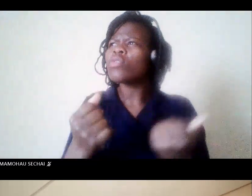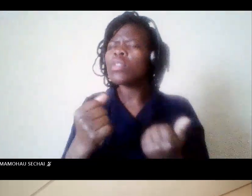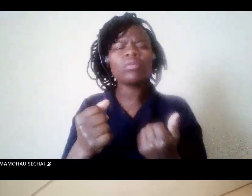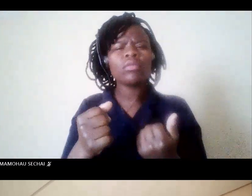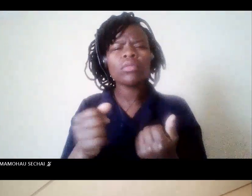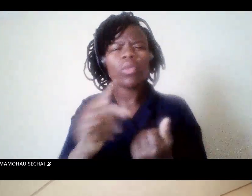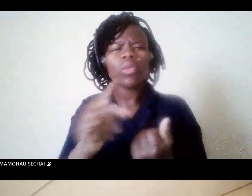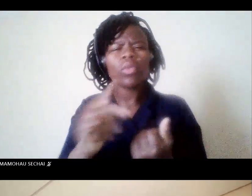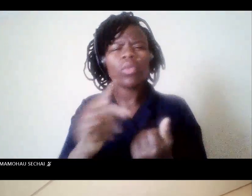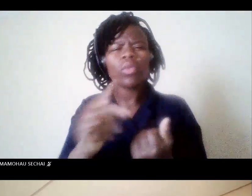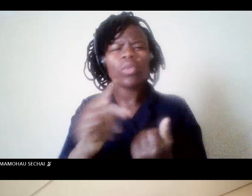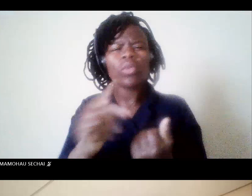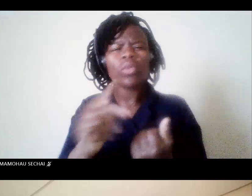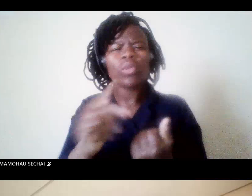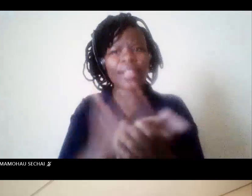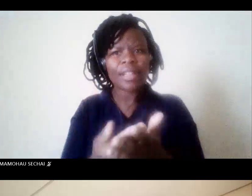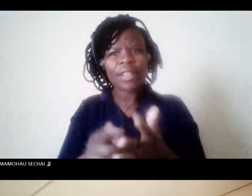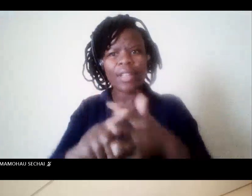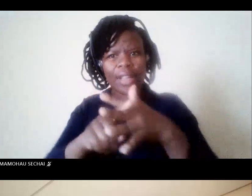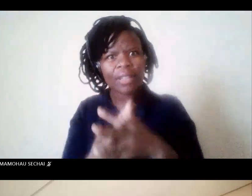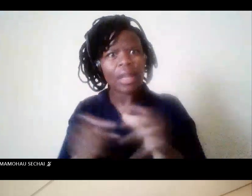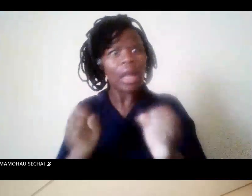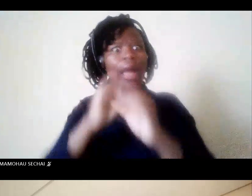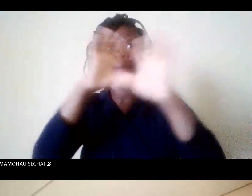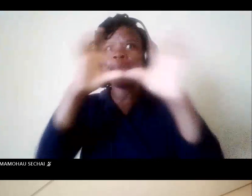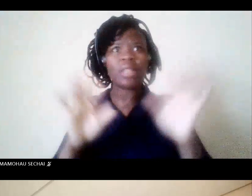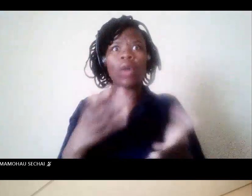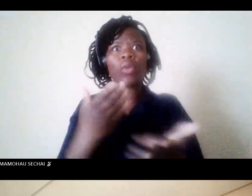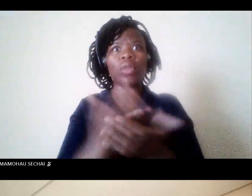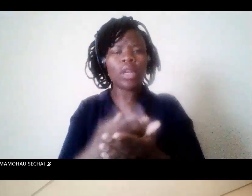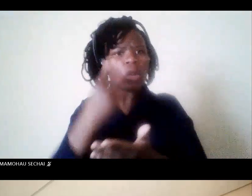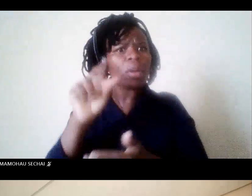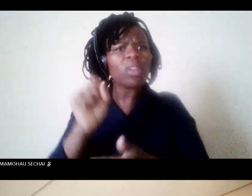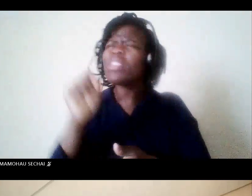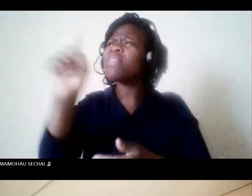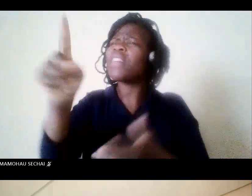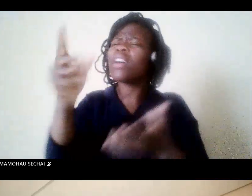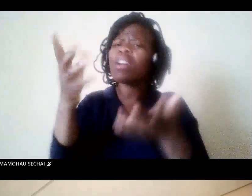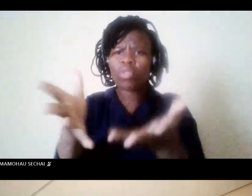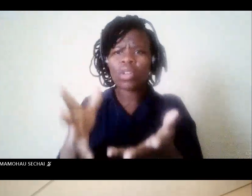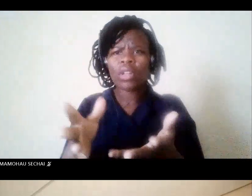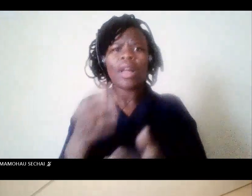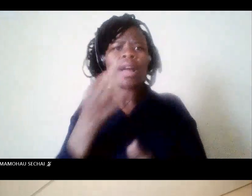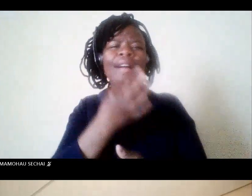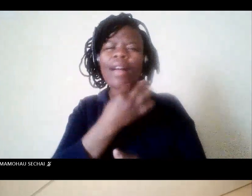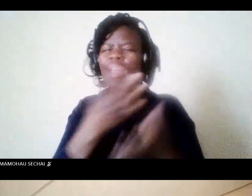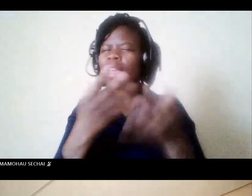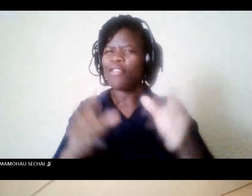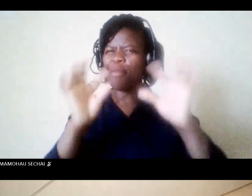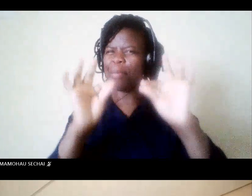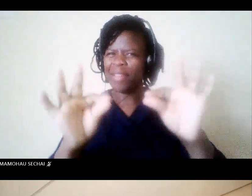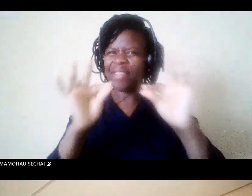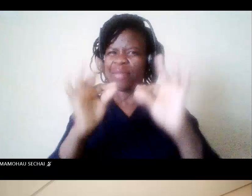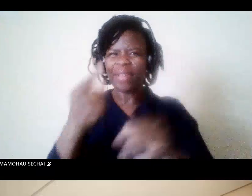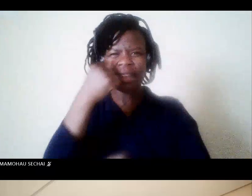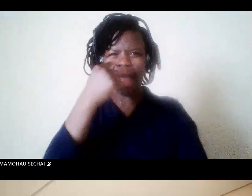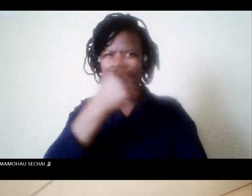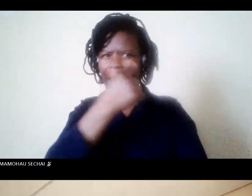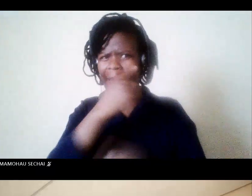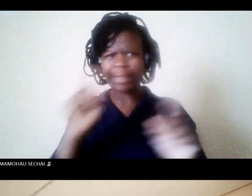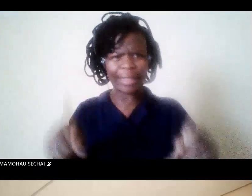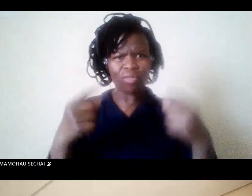I'll read it to her. She was always amazed, So in my mind, I was like, oh, I have perfect eyesight, I don't want to touch glasses. And